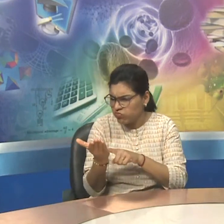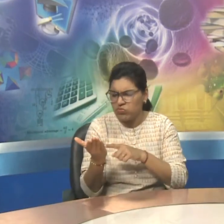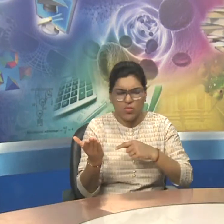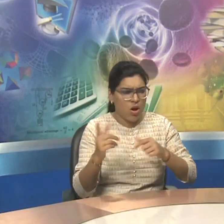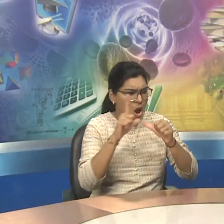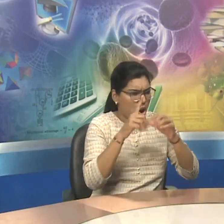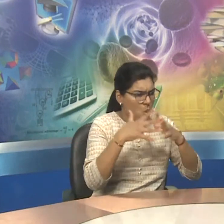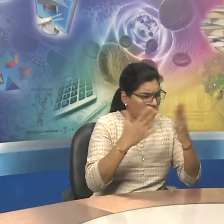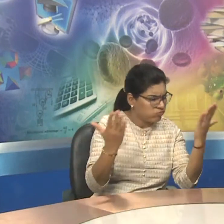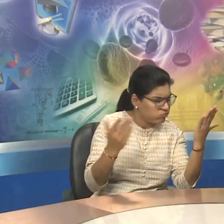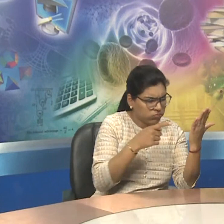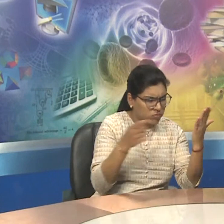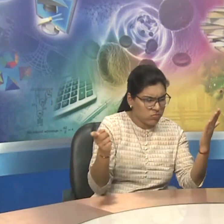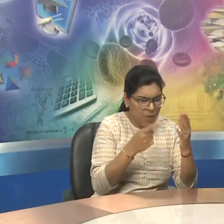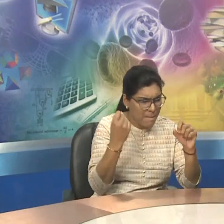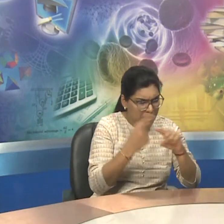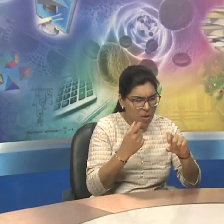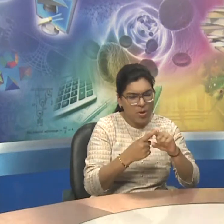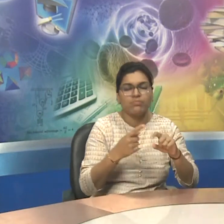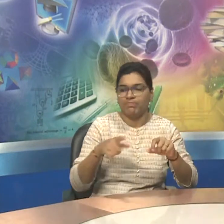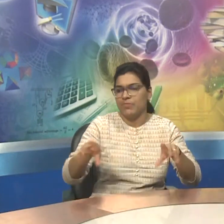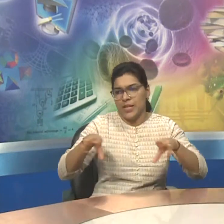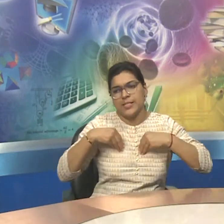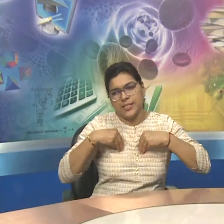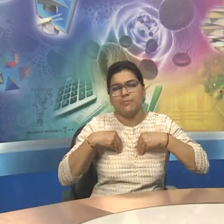the government to the rule